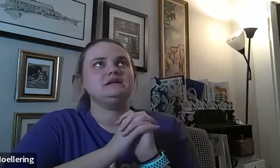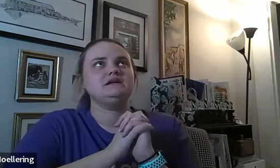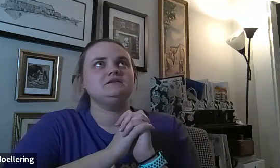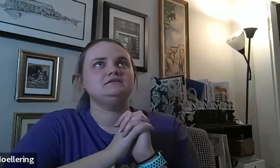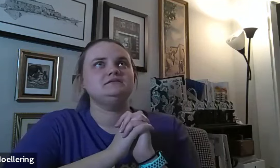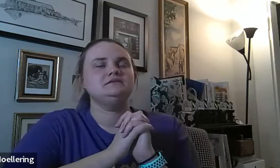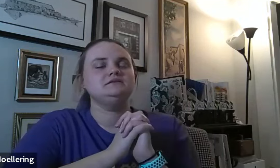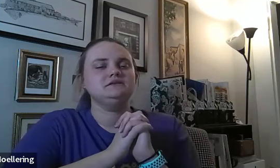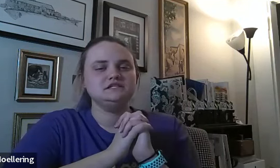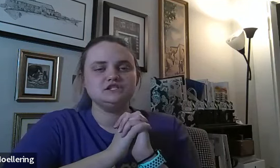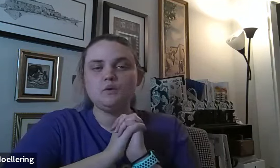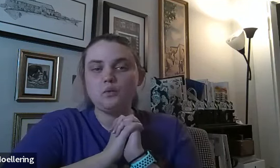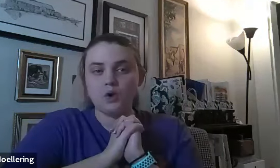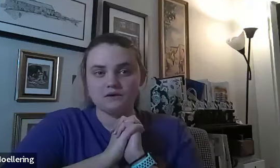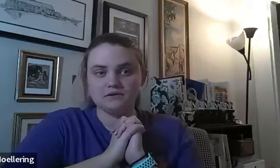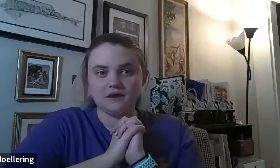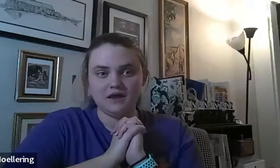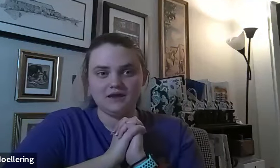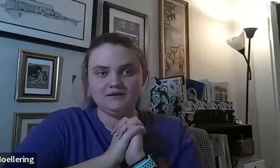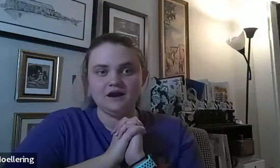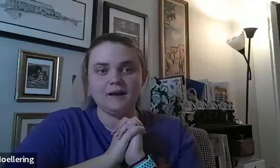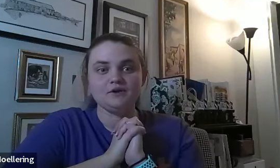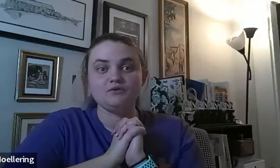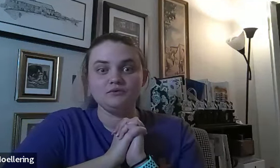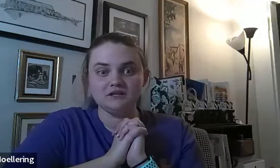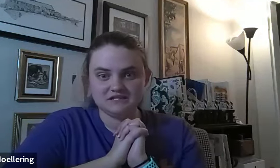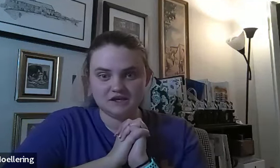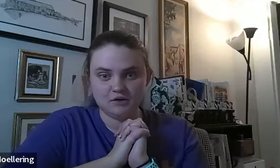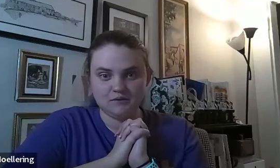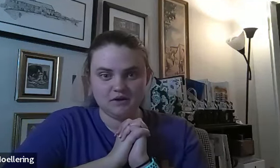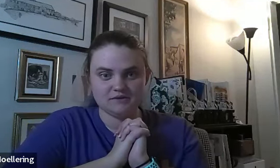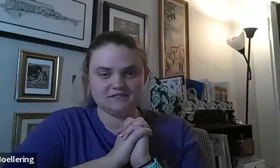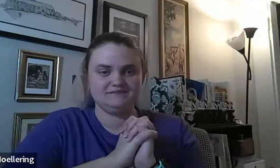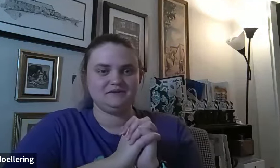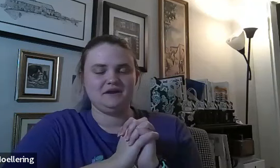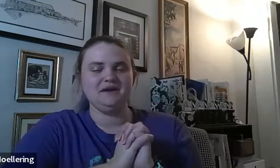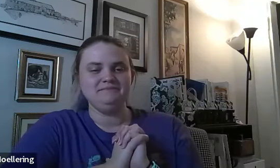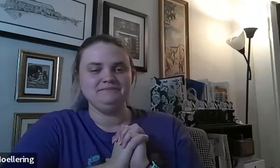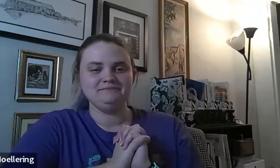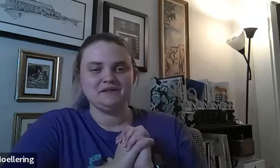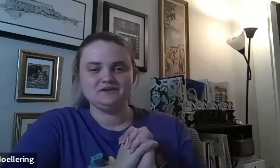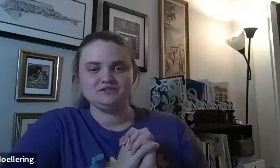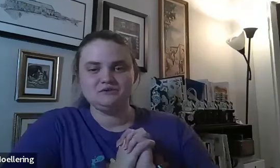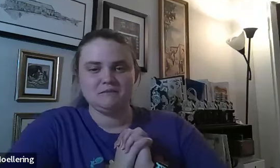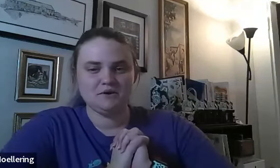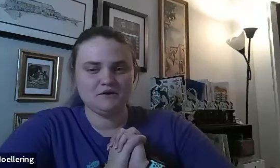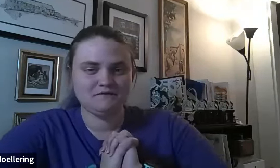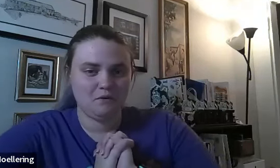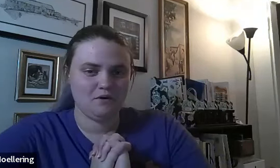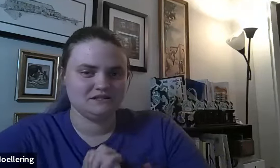be, let's do a word. Okay. I'm going to go really slow. I promise. Okay. So number 4 is